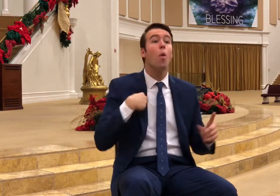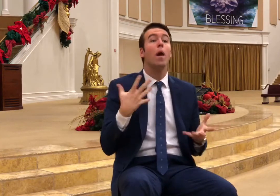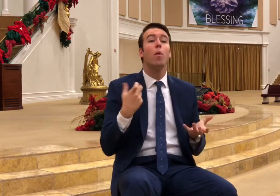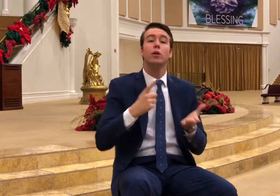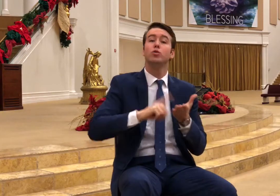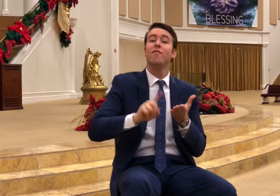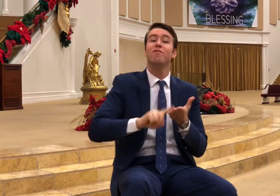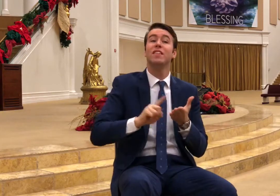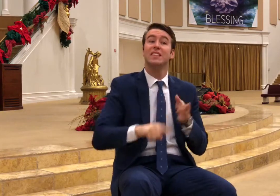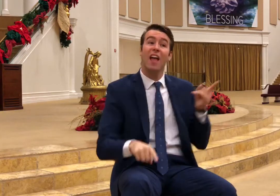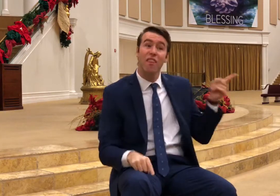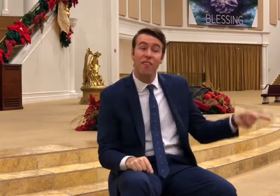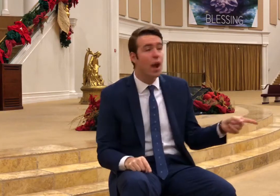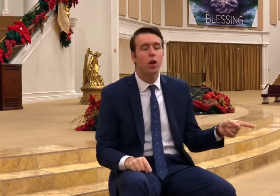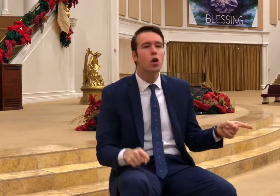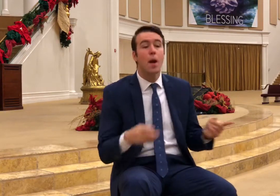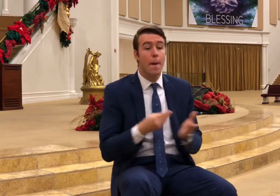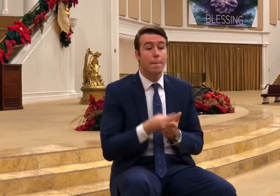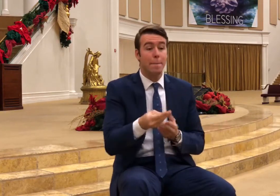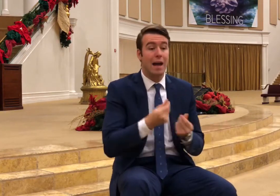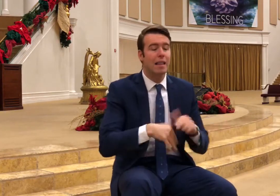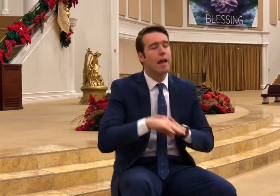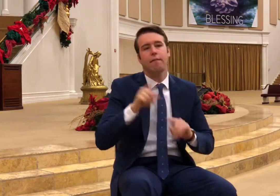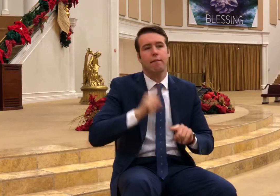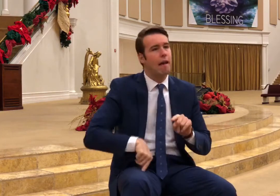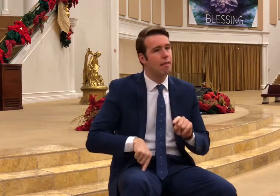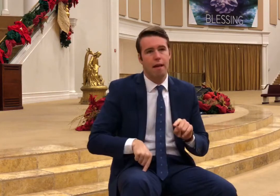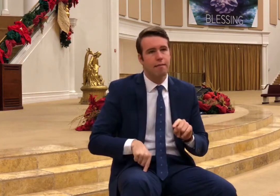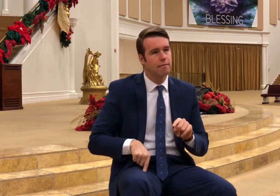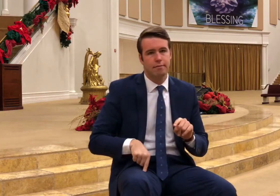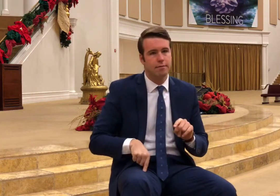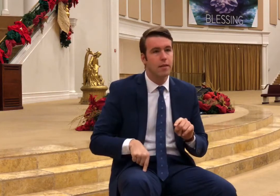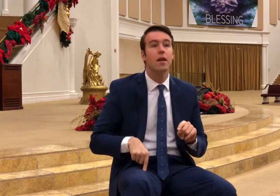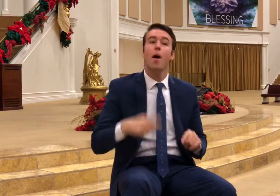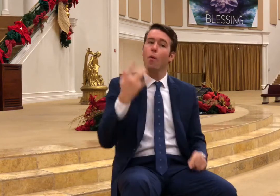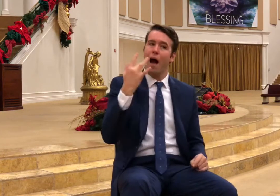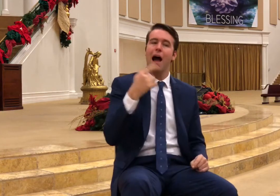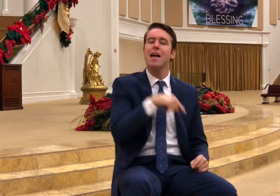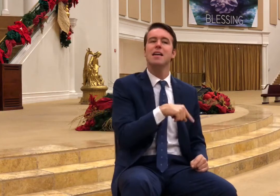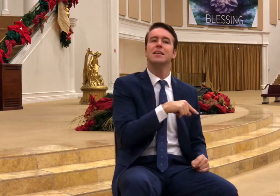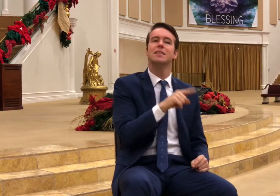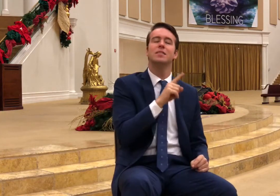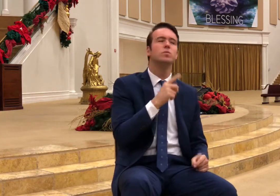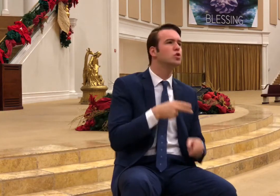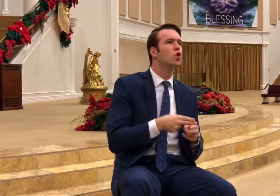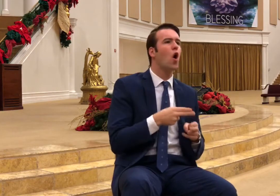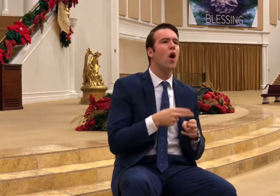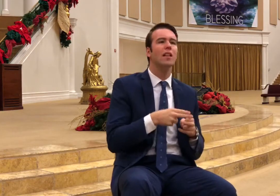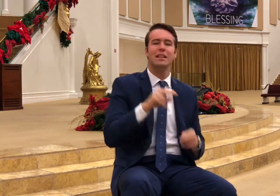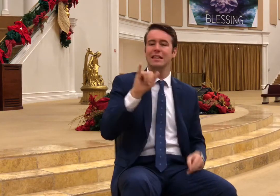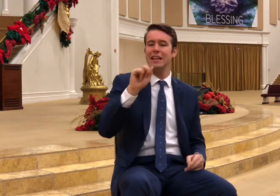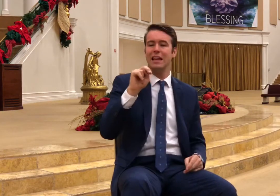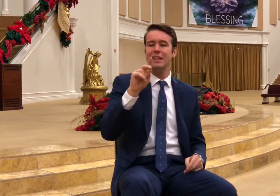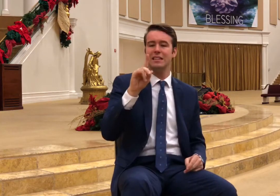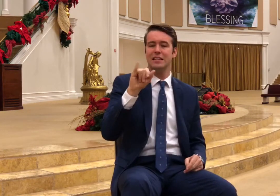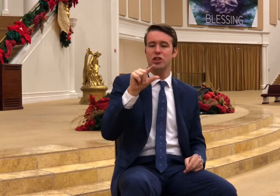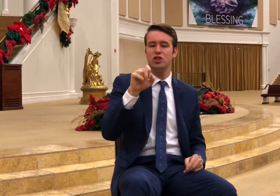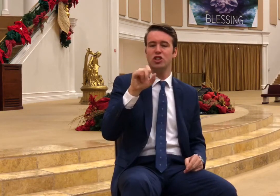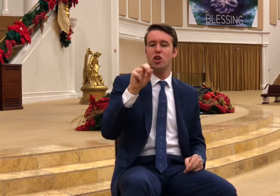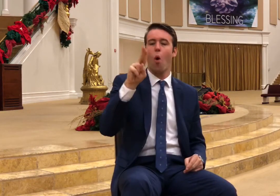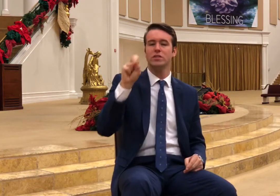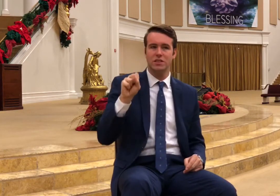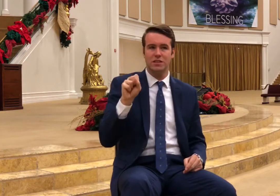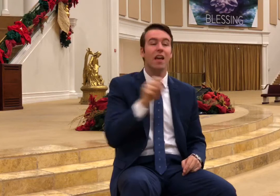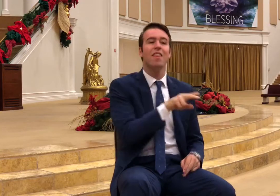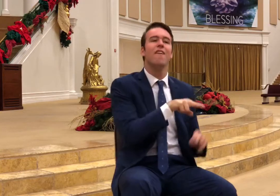investigate. Over there, you can't buy land unless it's freehold land, because it's their, what is called indigenous, or the indigenous people,